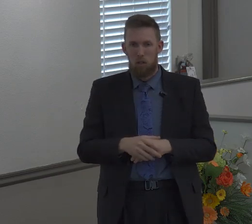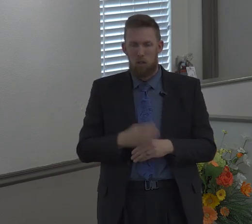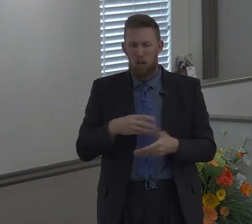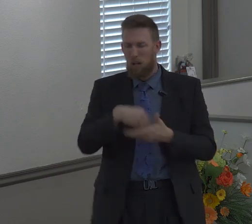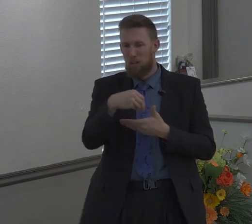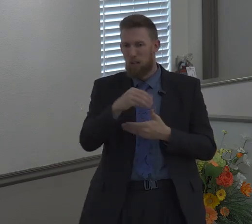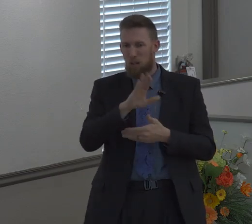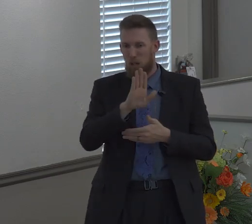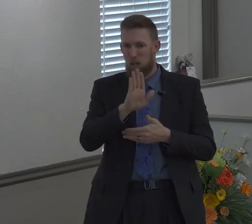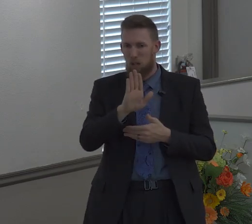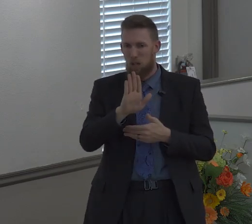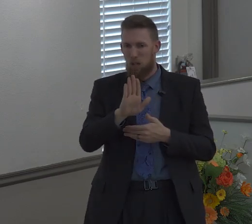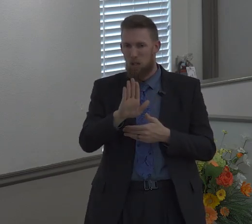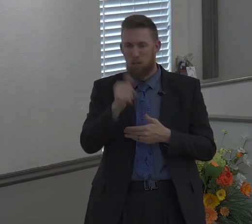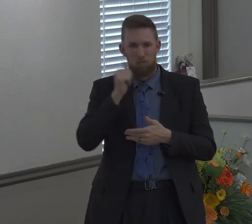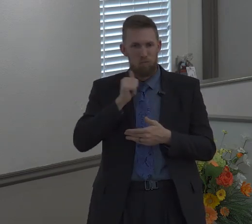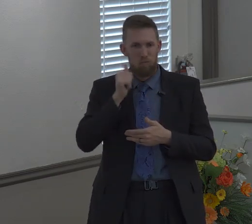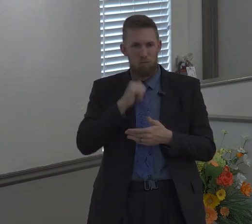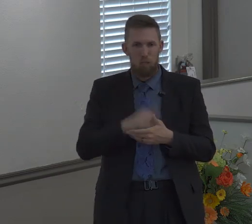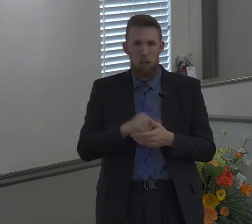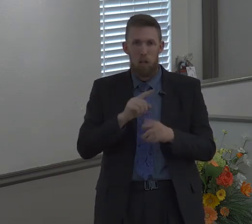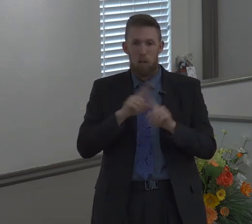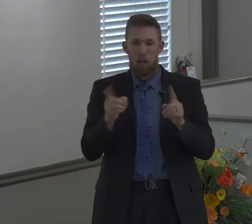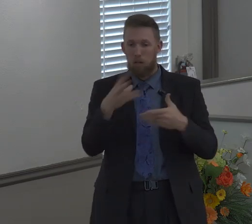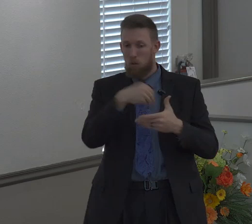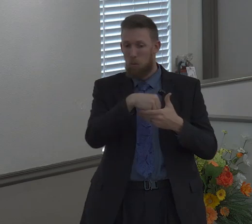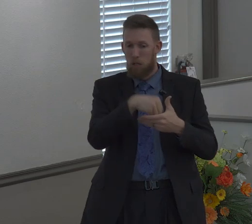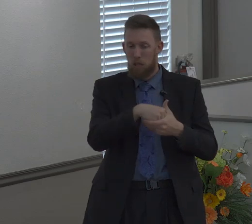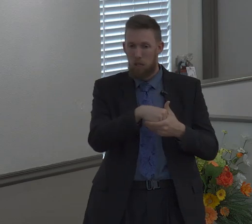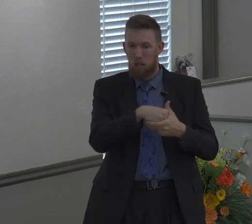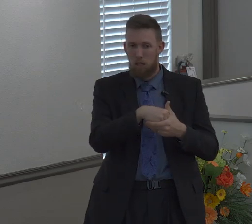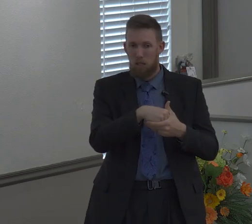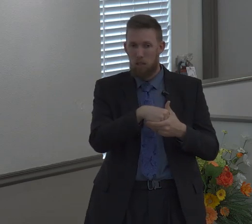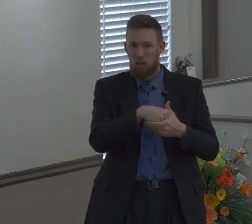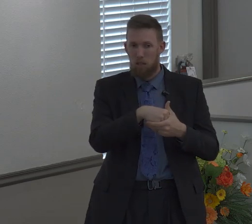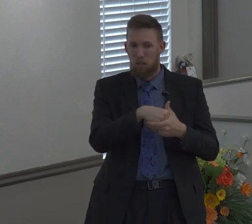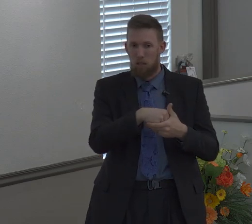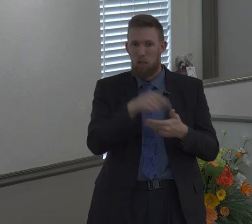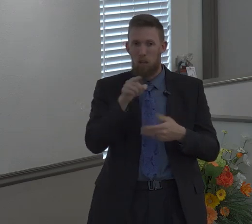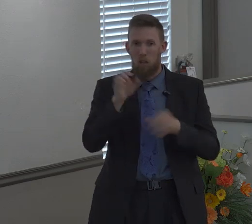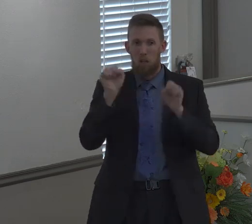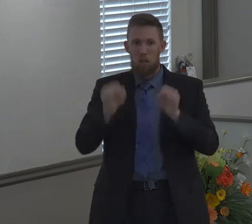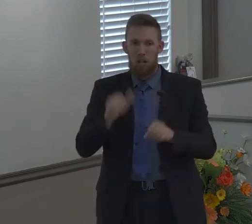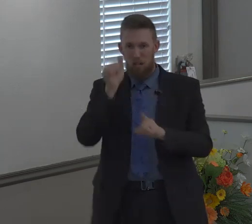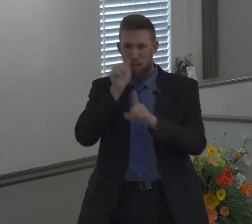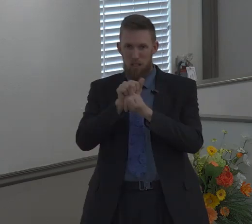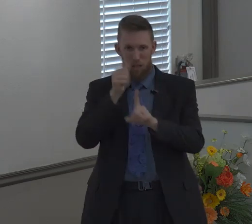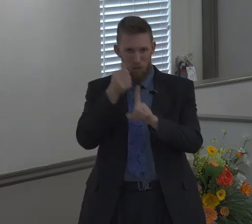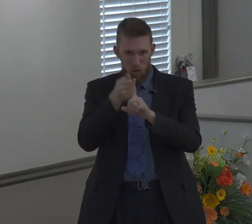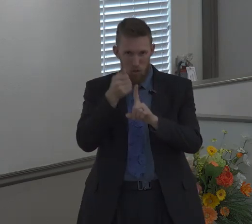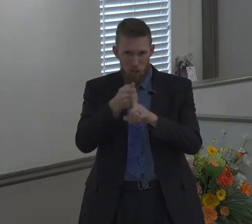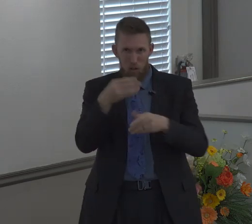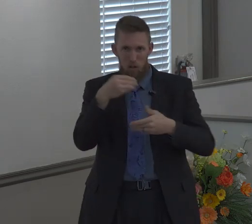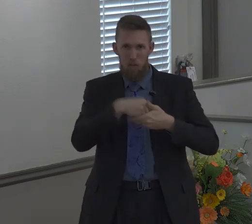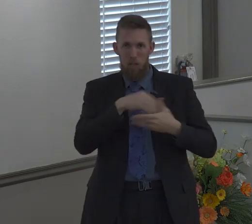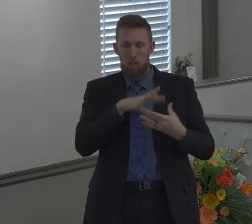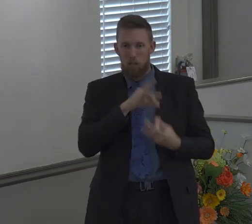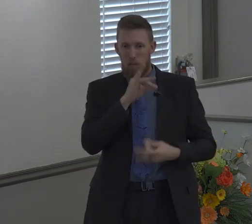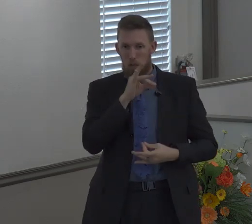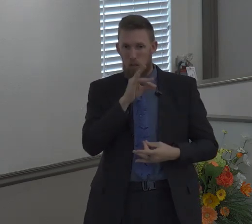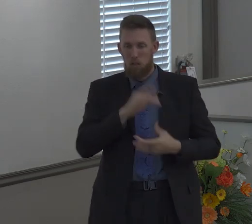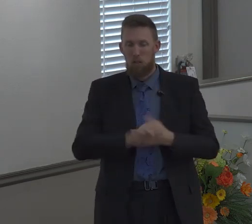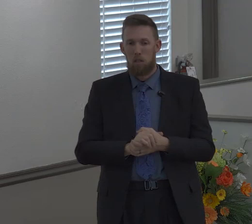way. And that is I can be deceived. Number one, I can deceive. You can deceive yourself